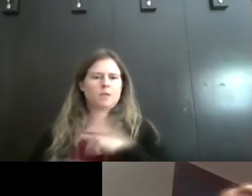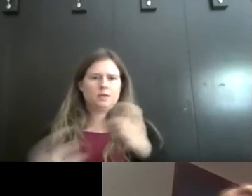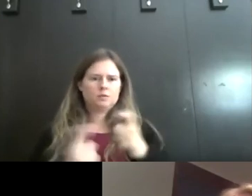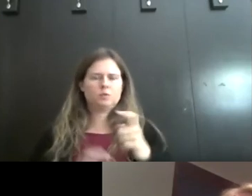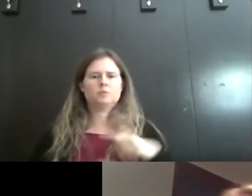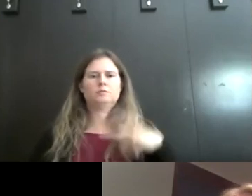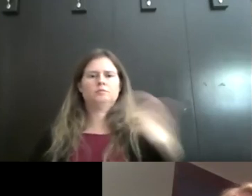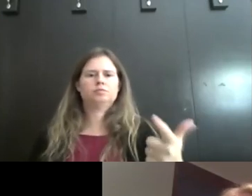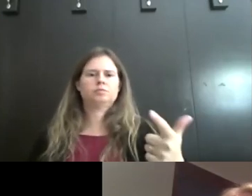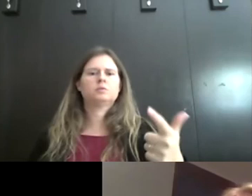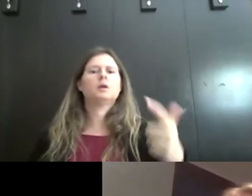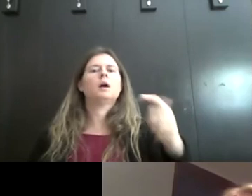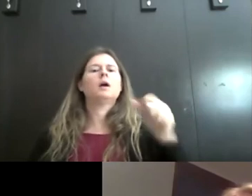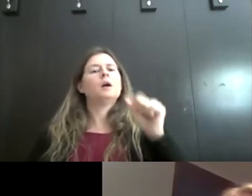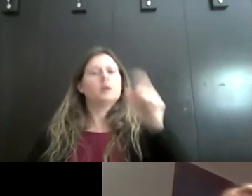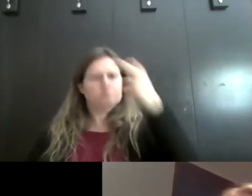Mexico.